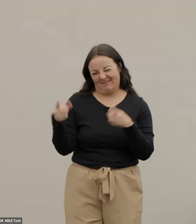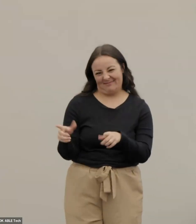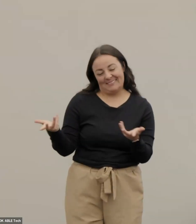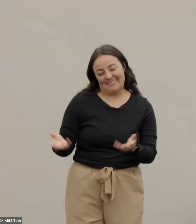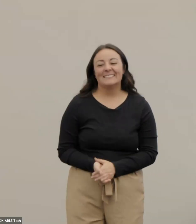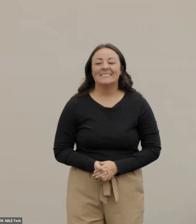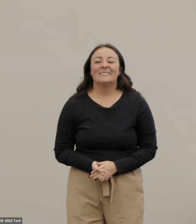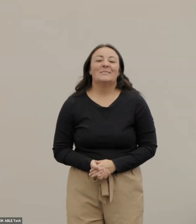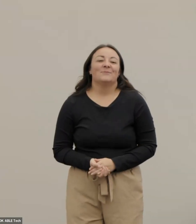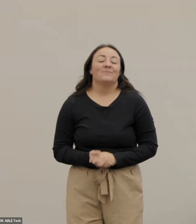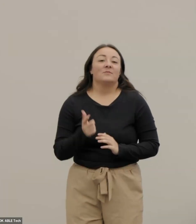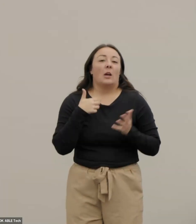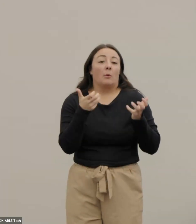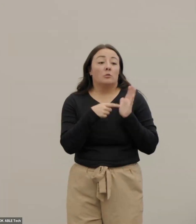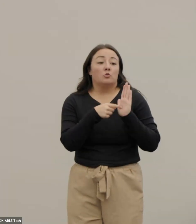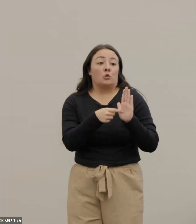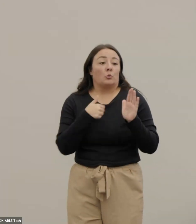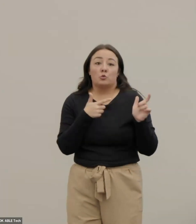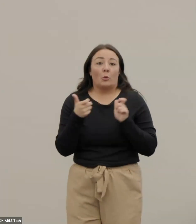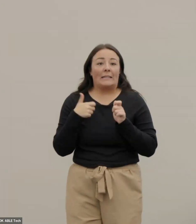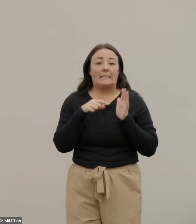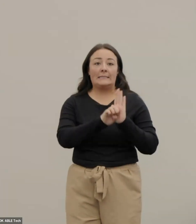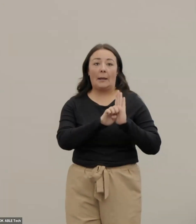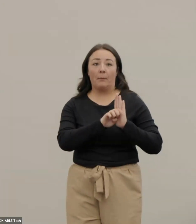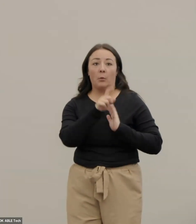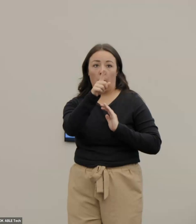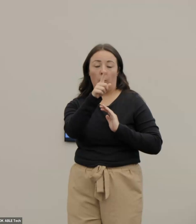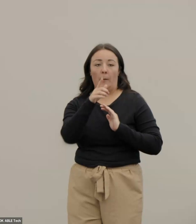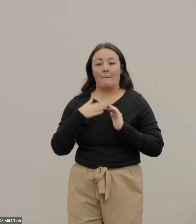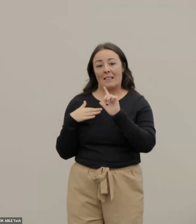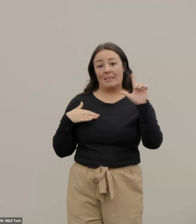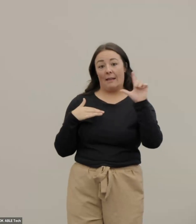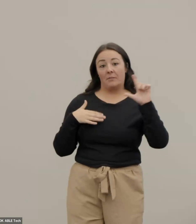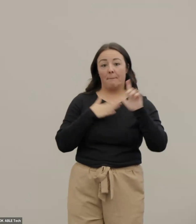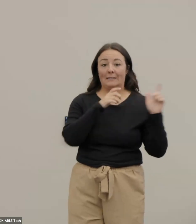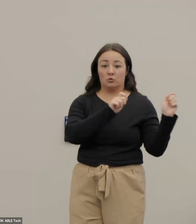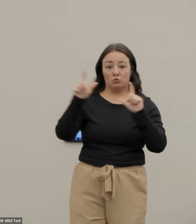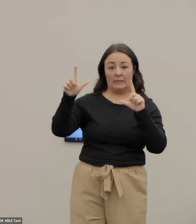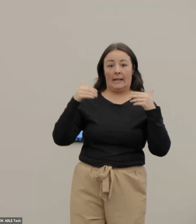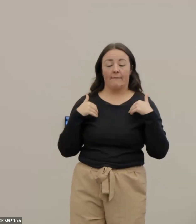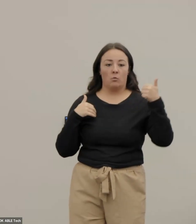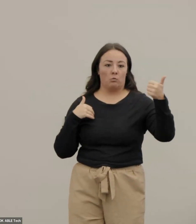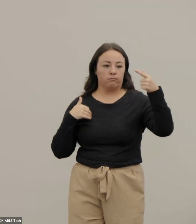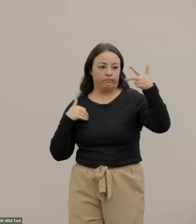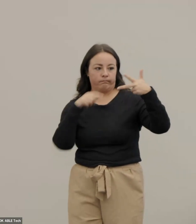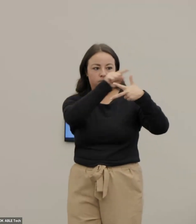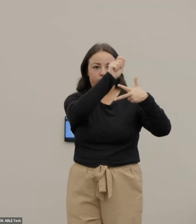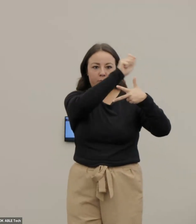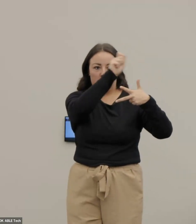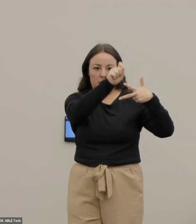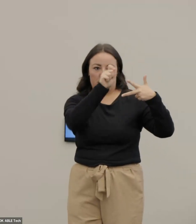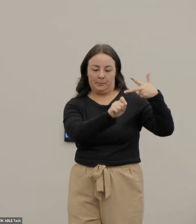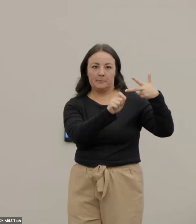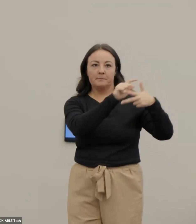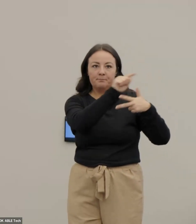So I wanted to show you a quick example. On the left of my screen, I have 3 dots that are like red, green,